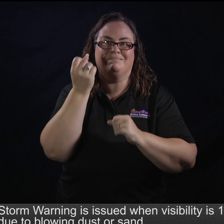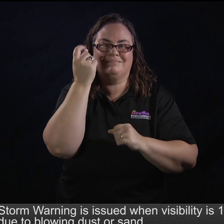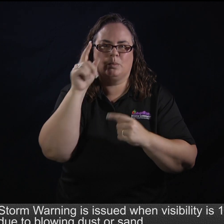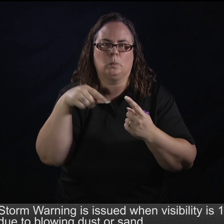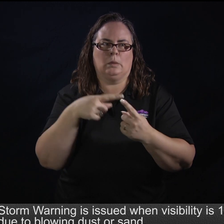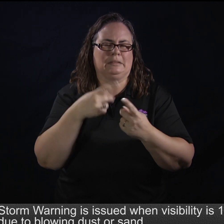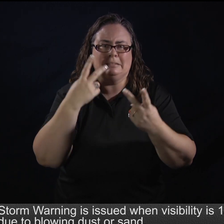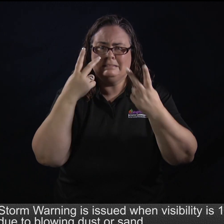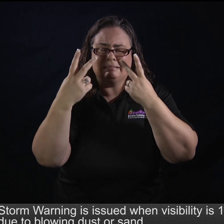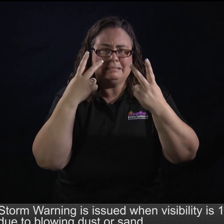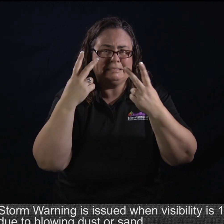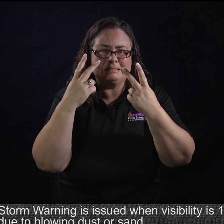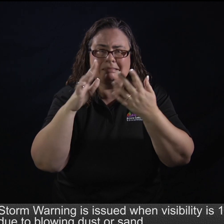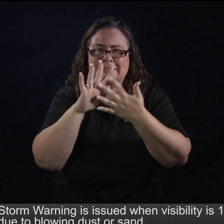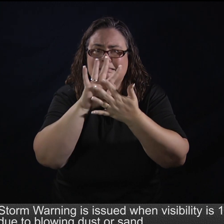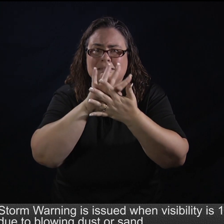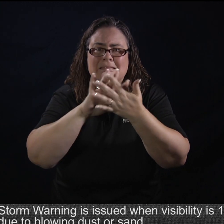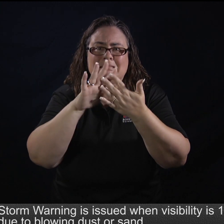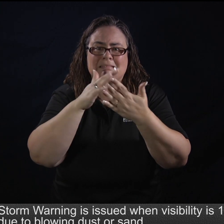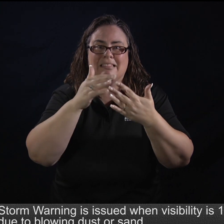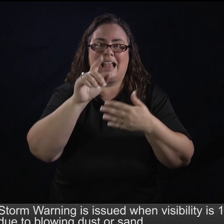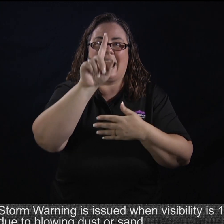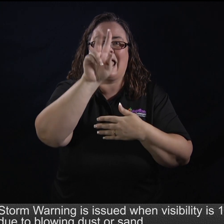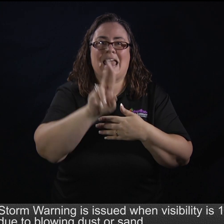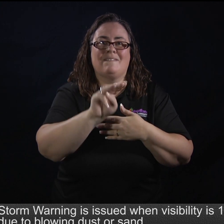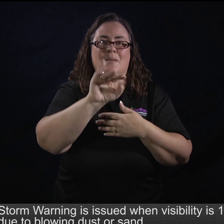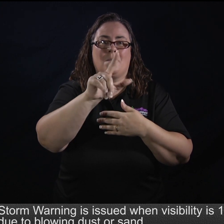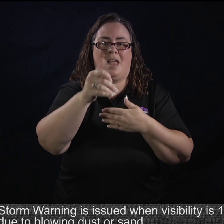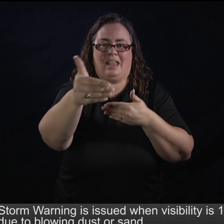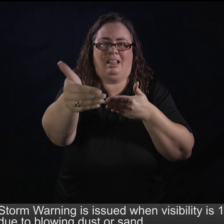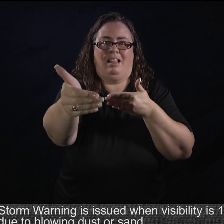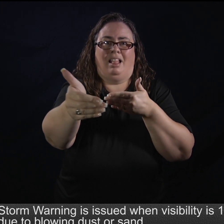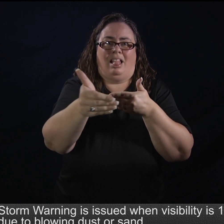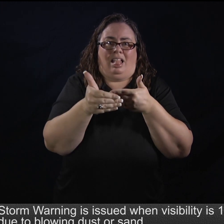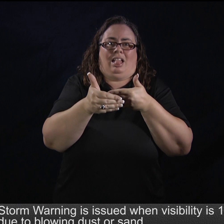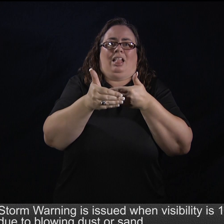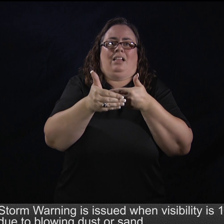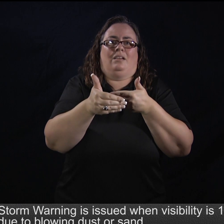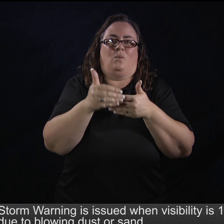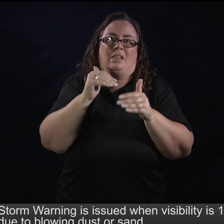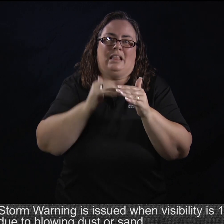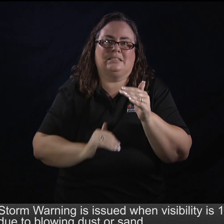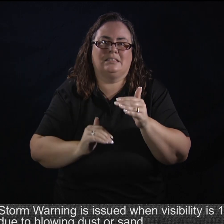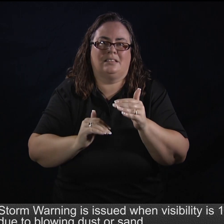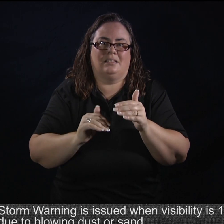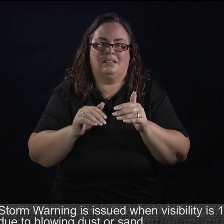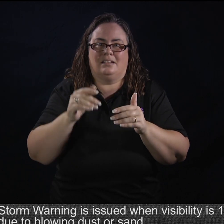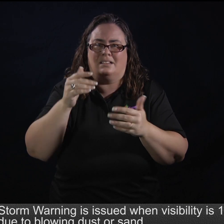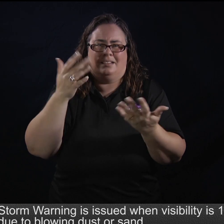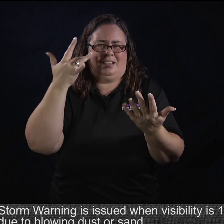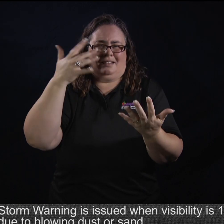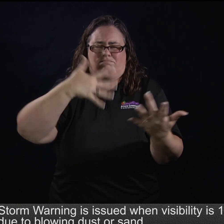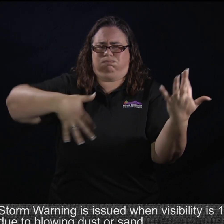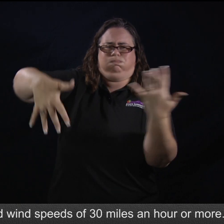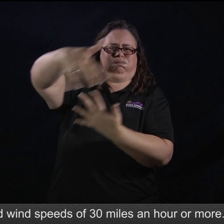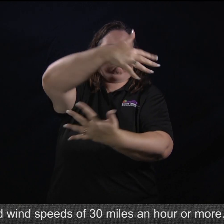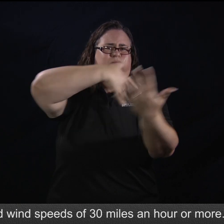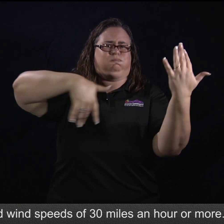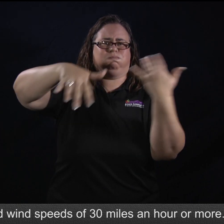A dust storm warning is issued when visibility is half-mile or less due to blowing dust or sand, and wind speeds of